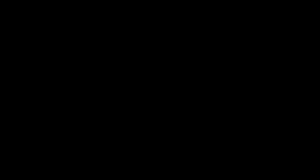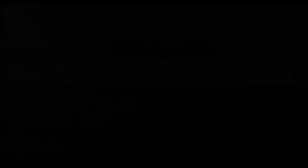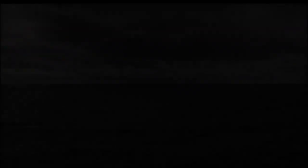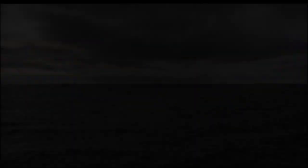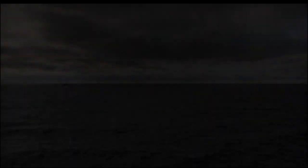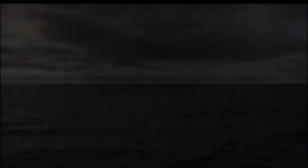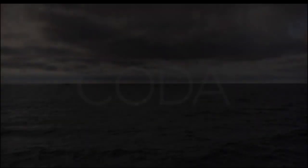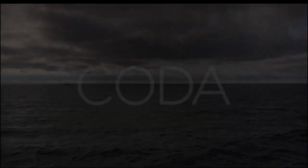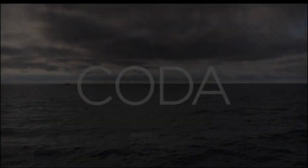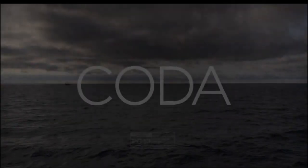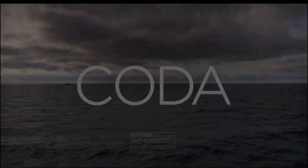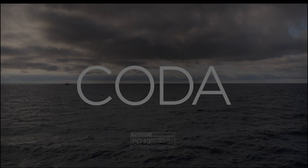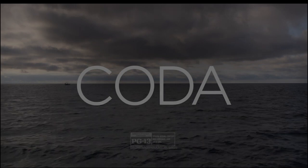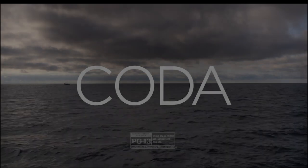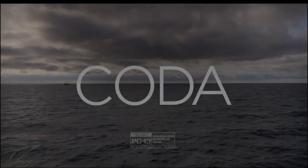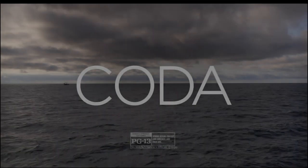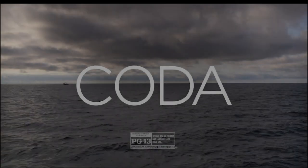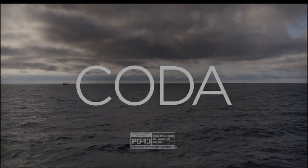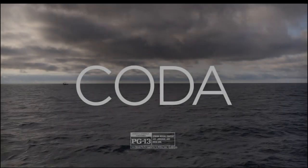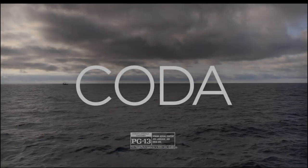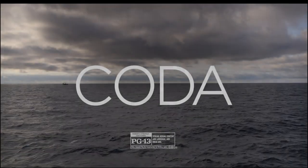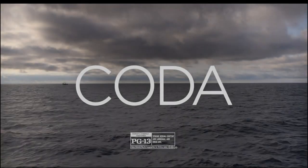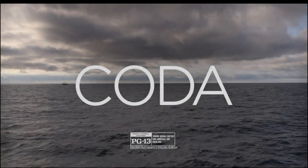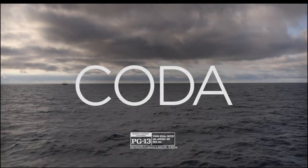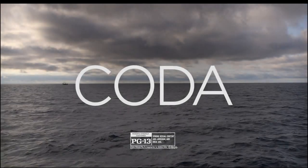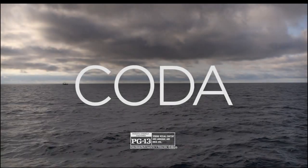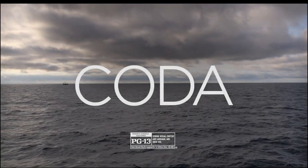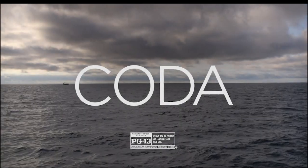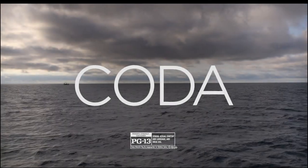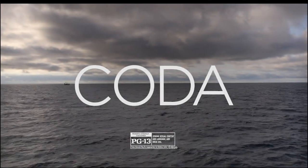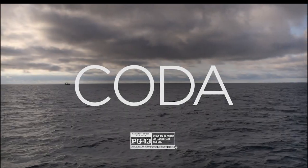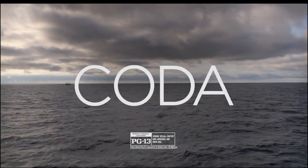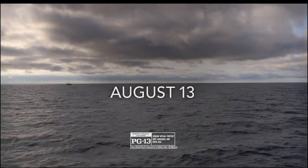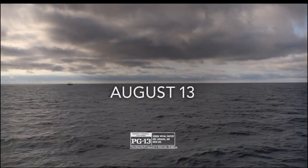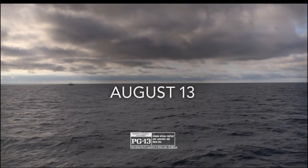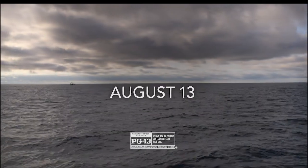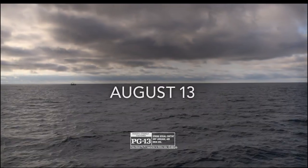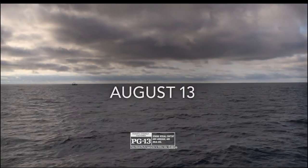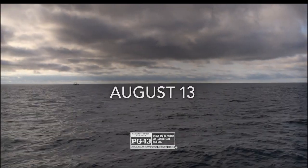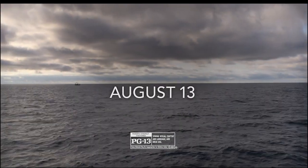Rated PG-13.